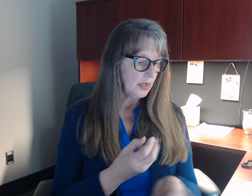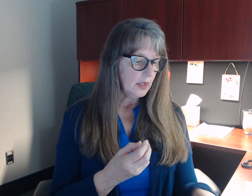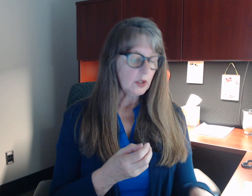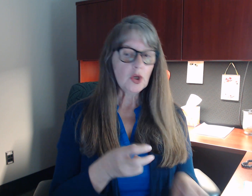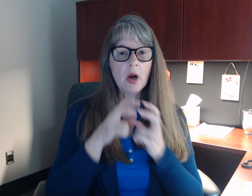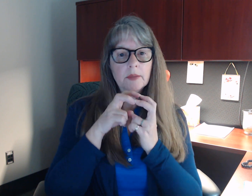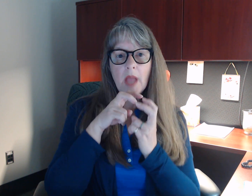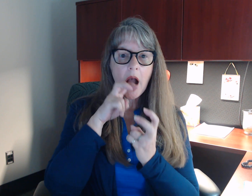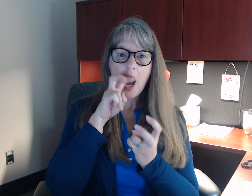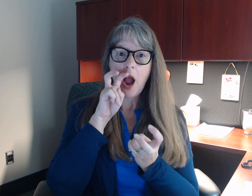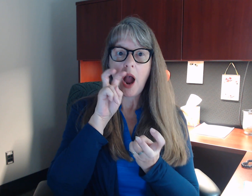Yawn.